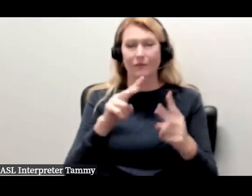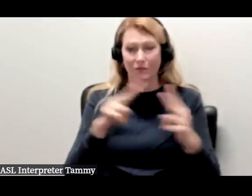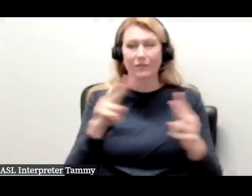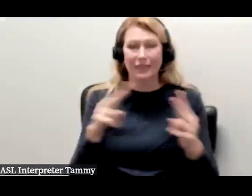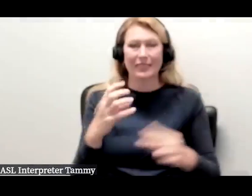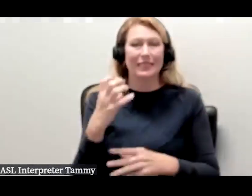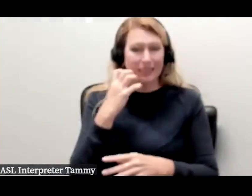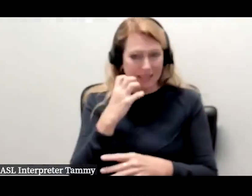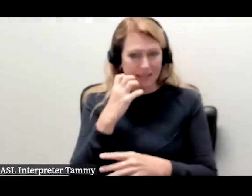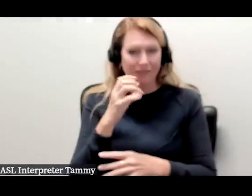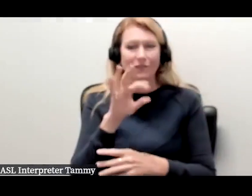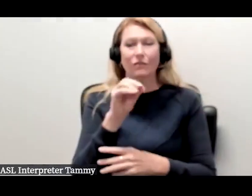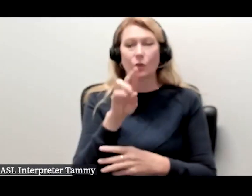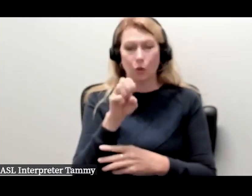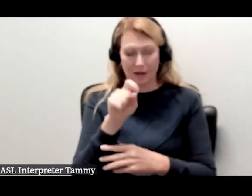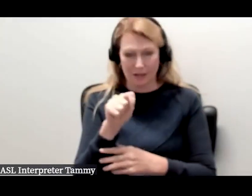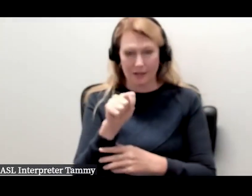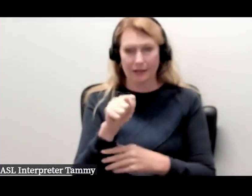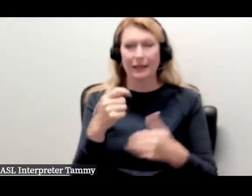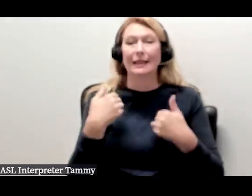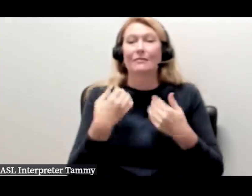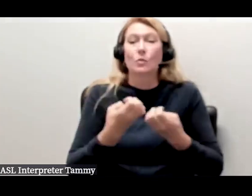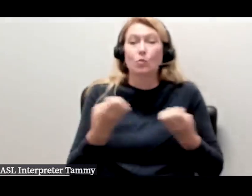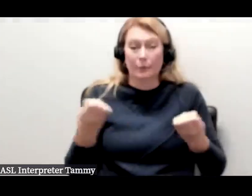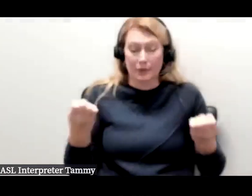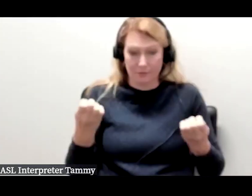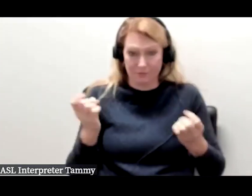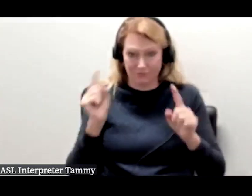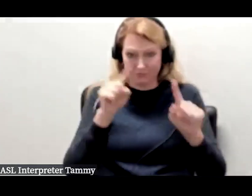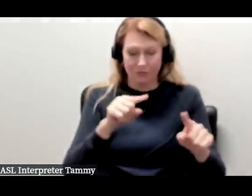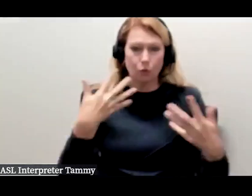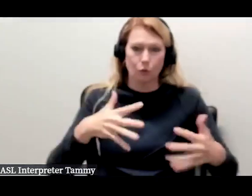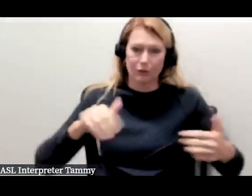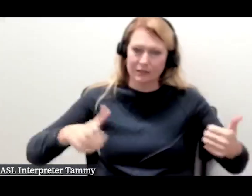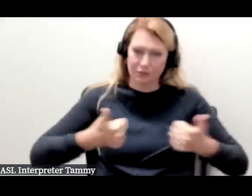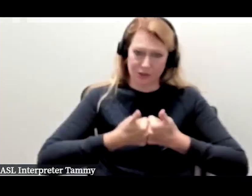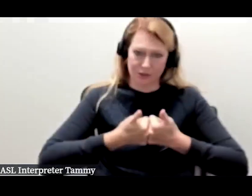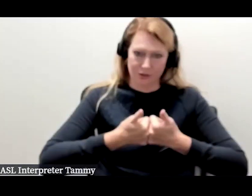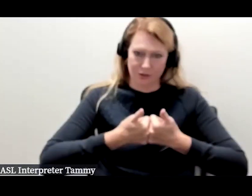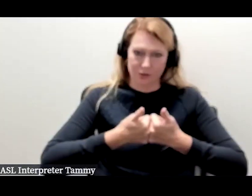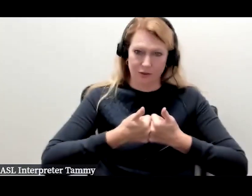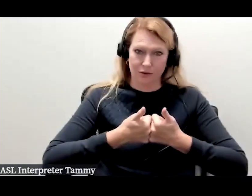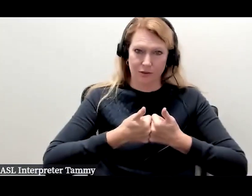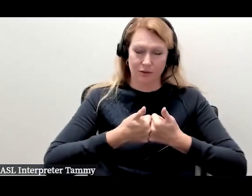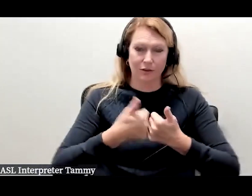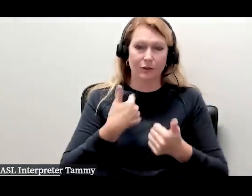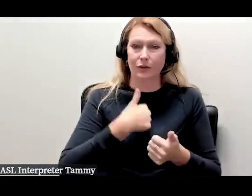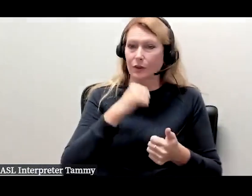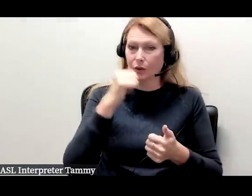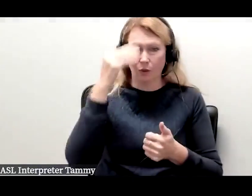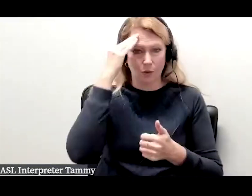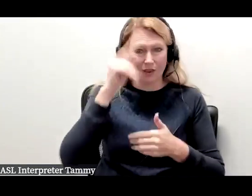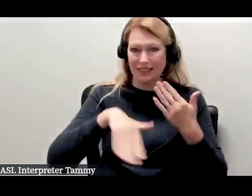so getting equipment up there would be an extreme challenge. I don't know that we've sort of figured out the next steps for that